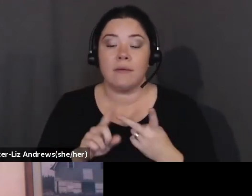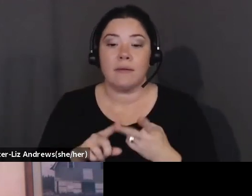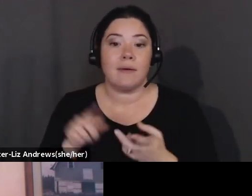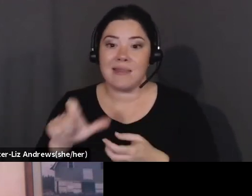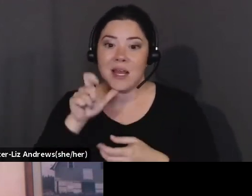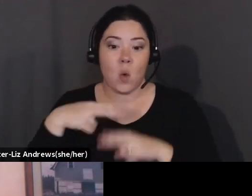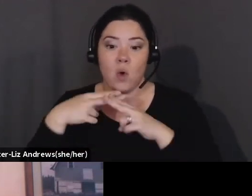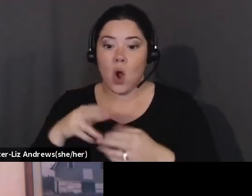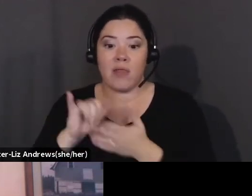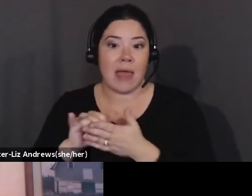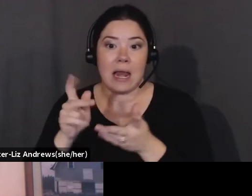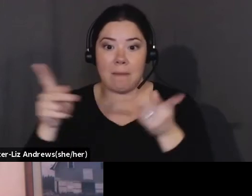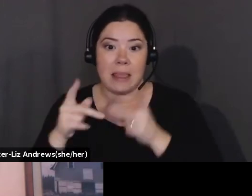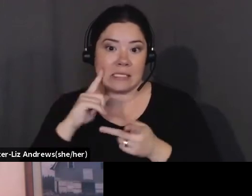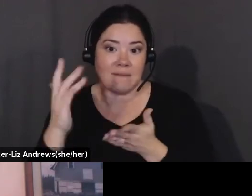it a source of income.